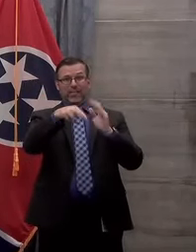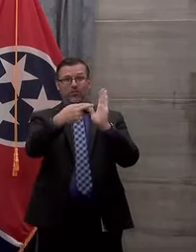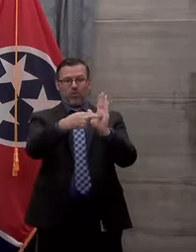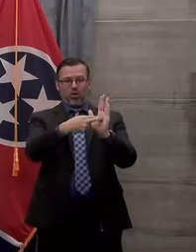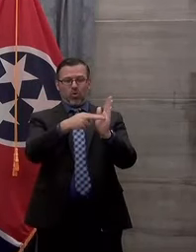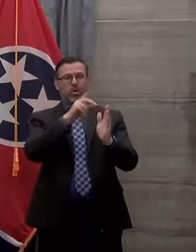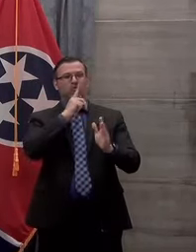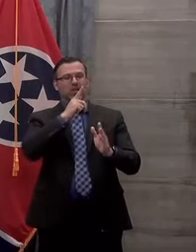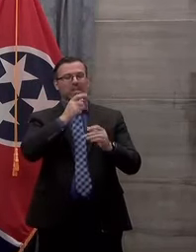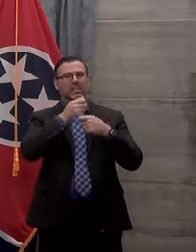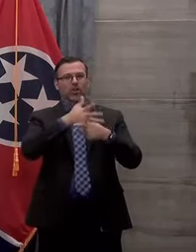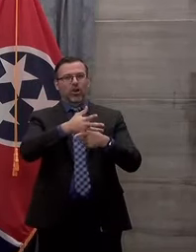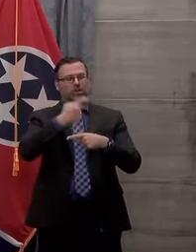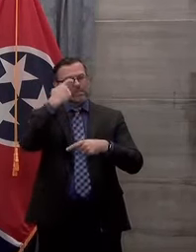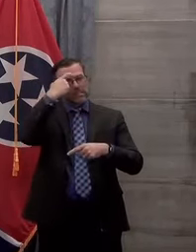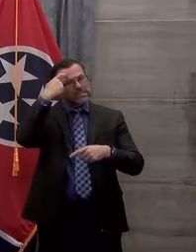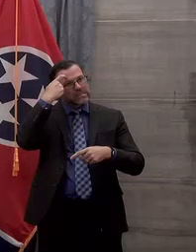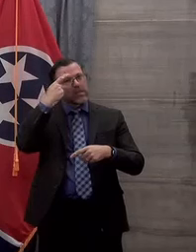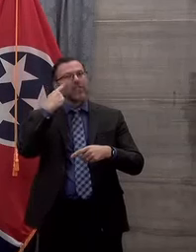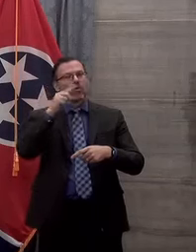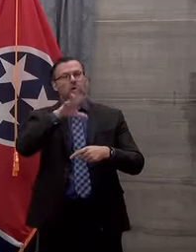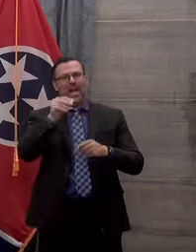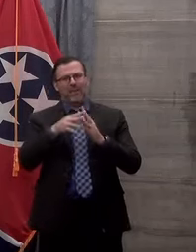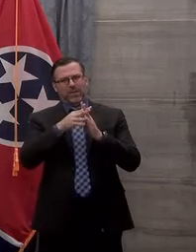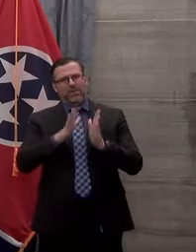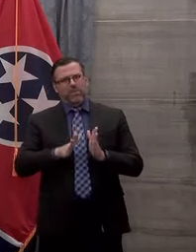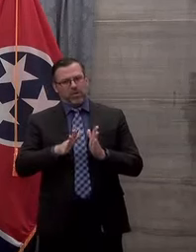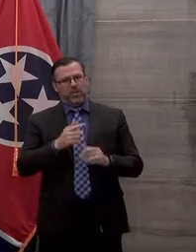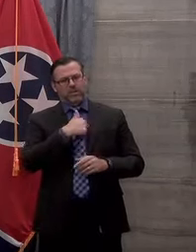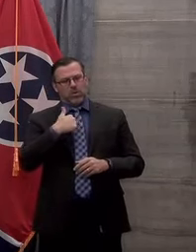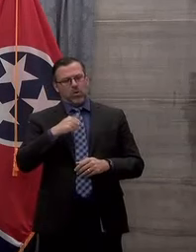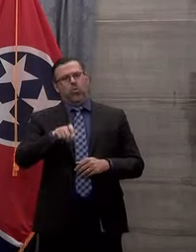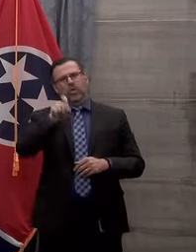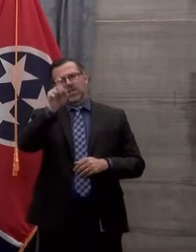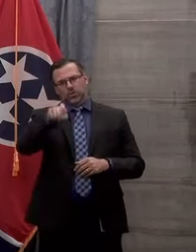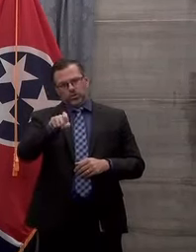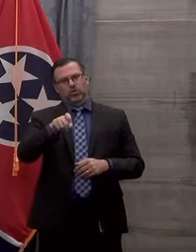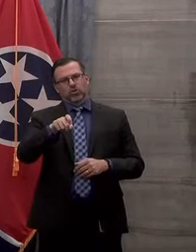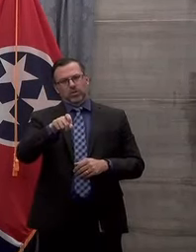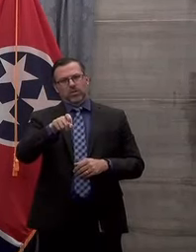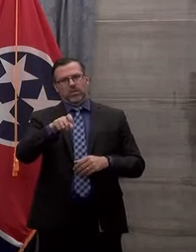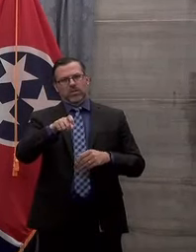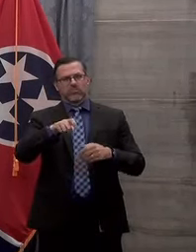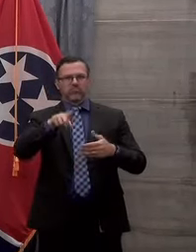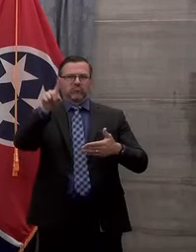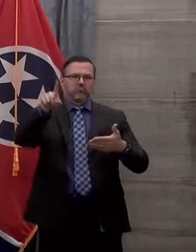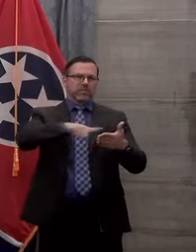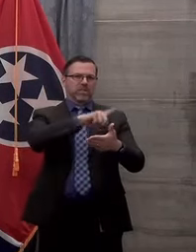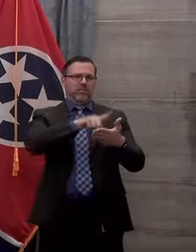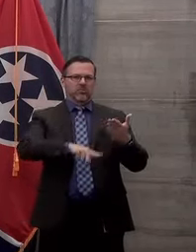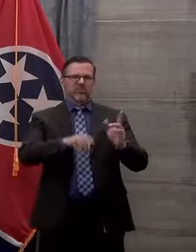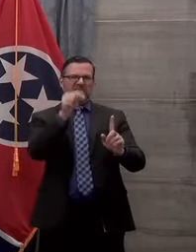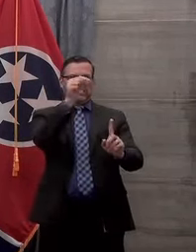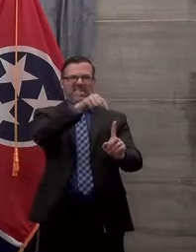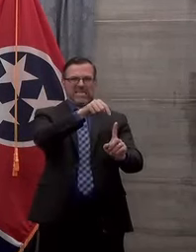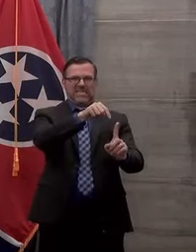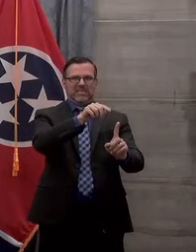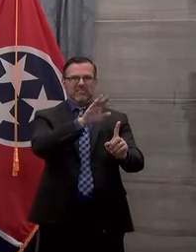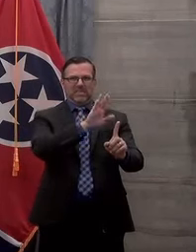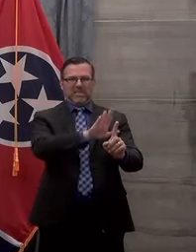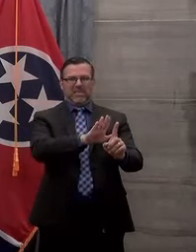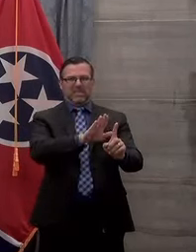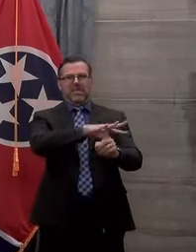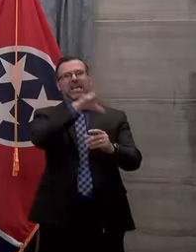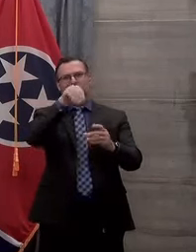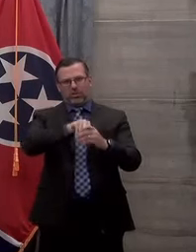painful for African Americans, and therefore we should consider things around that individual uniquely. I think, including the